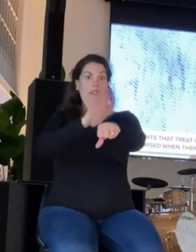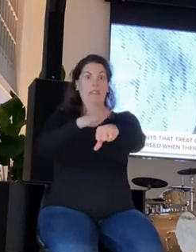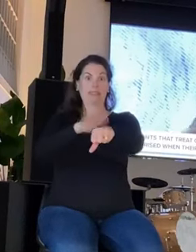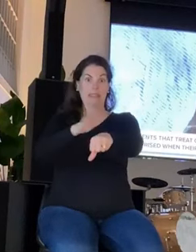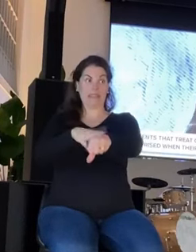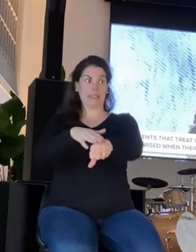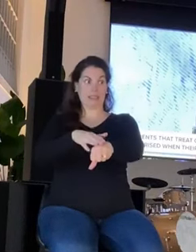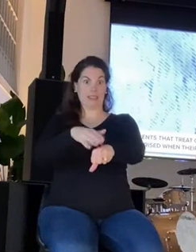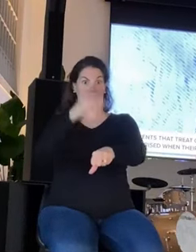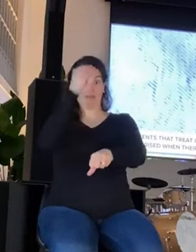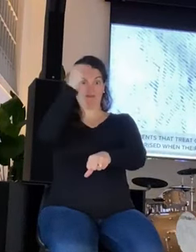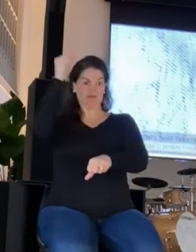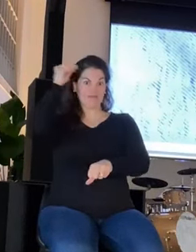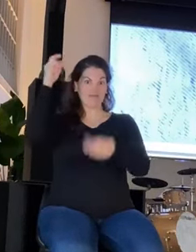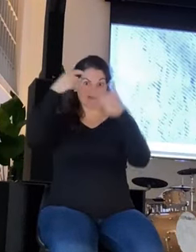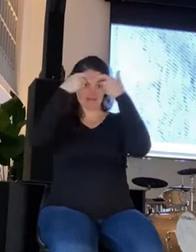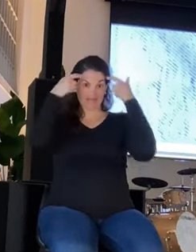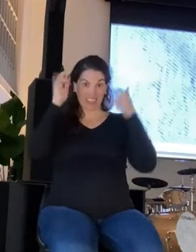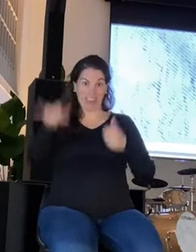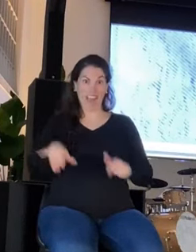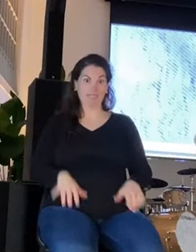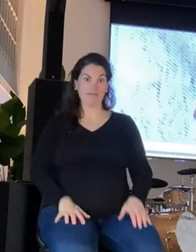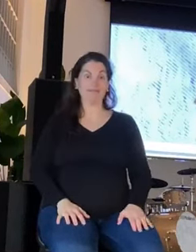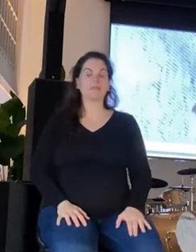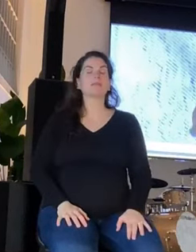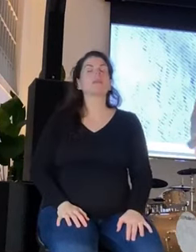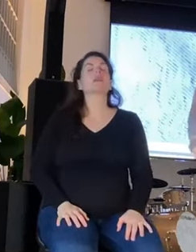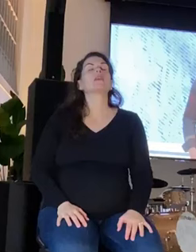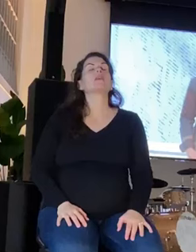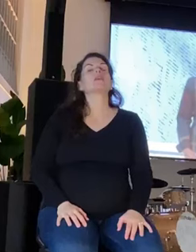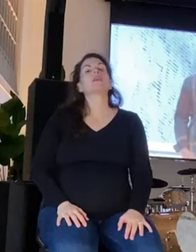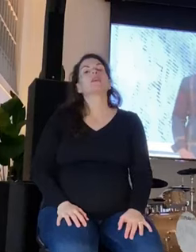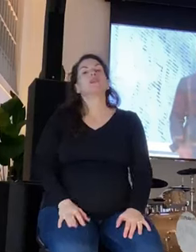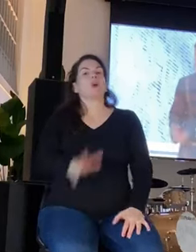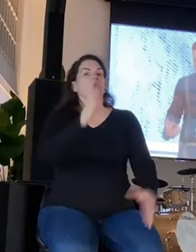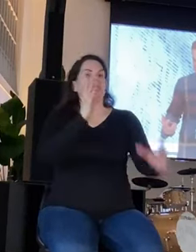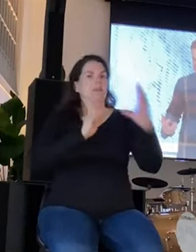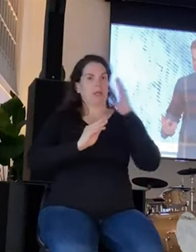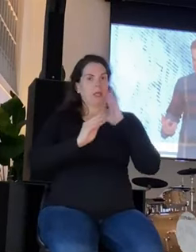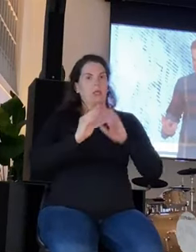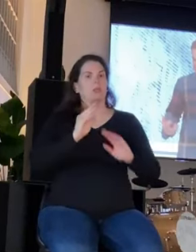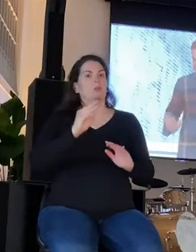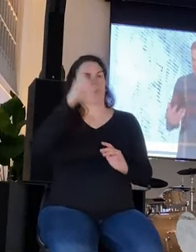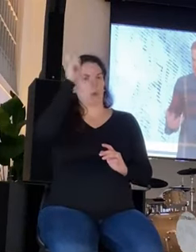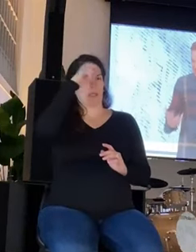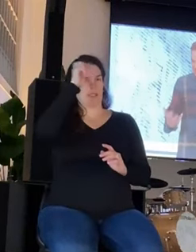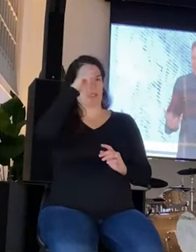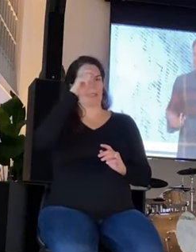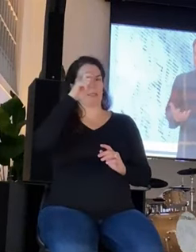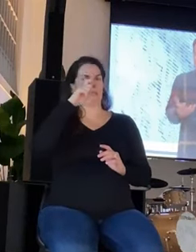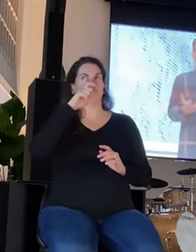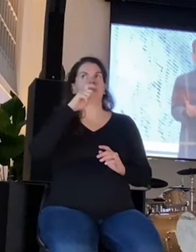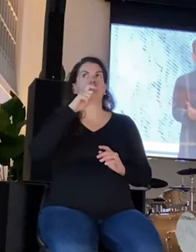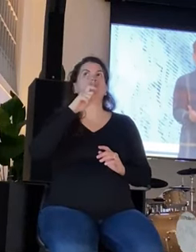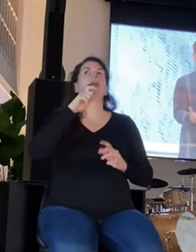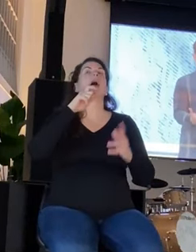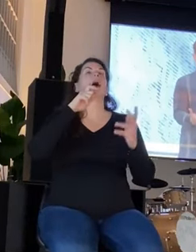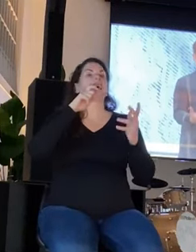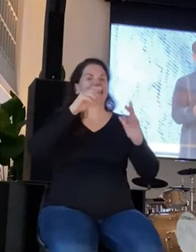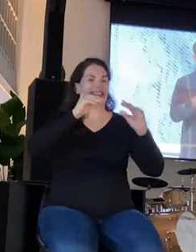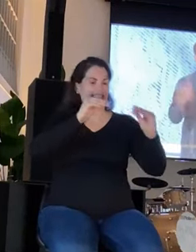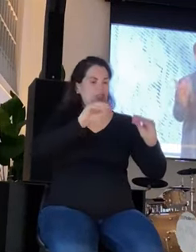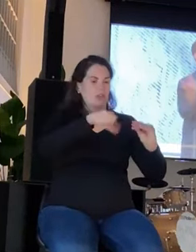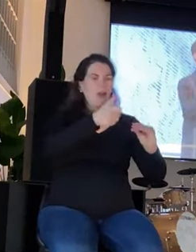first, we see people of wisdom. Walking in wisdom, passing God's wisdom to the